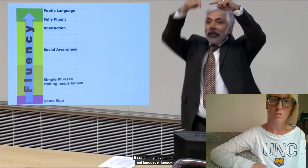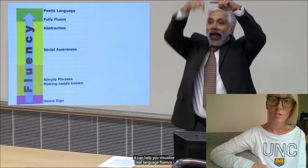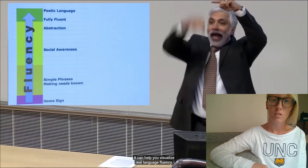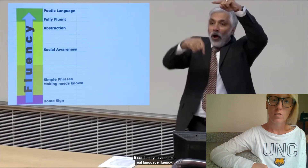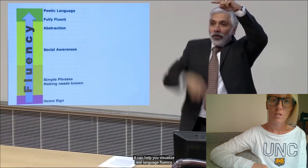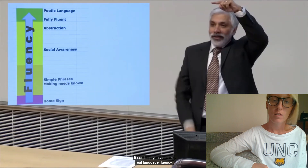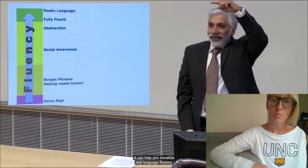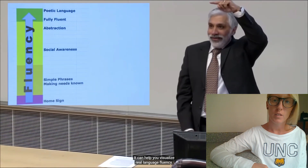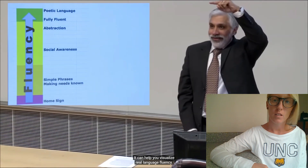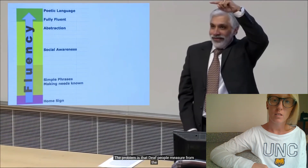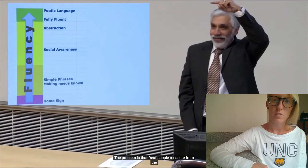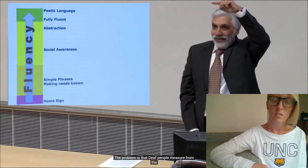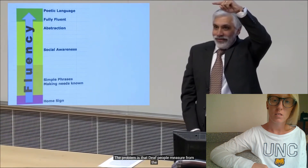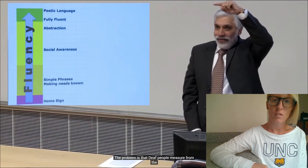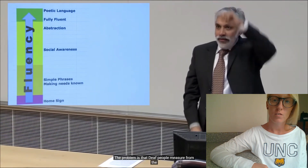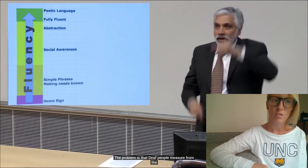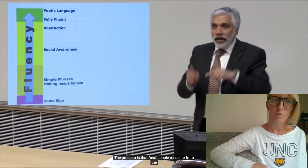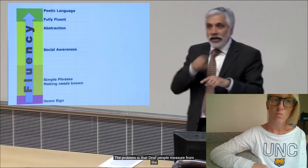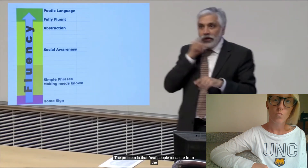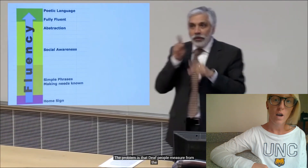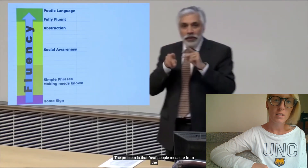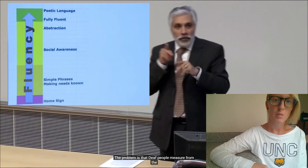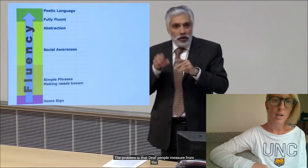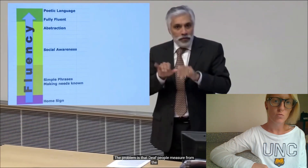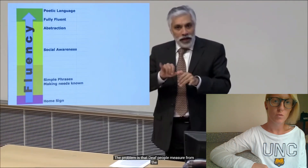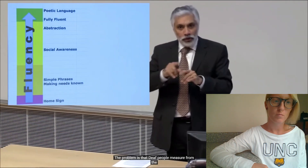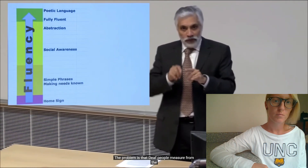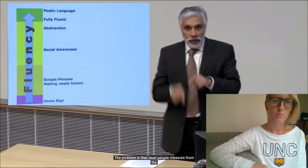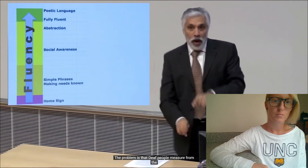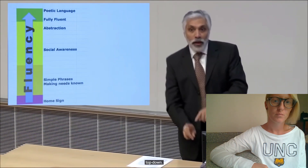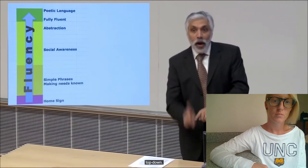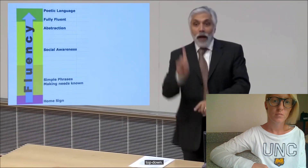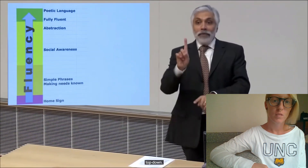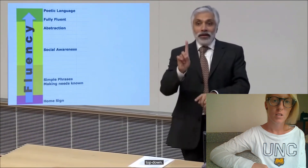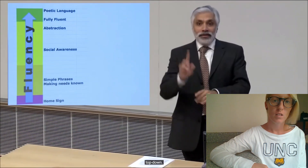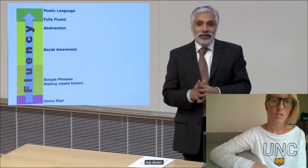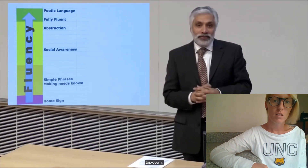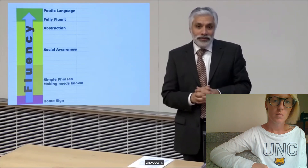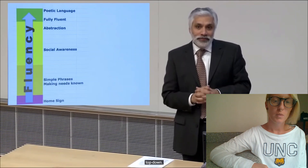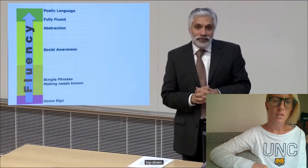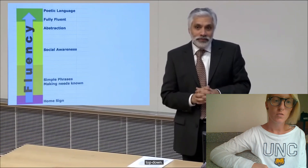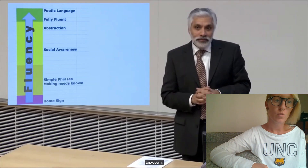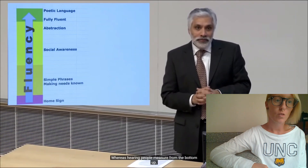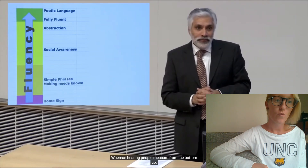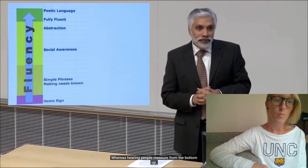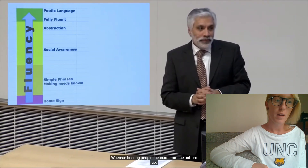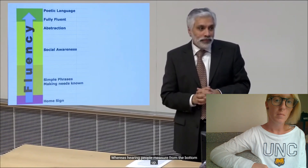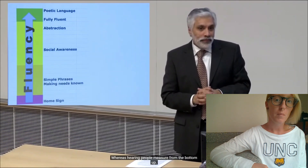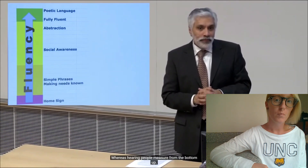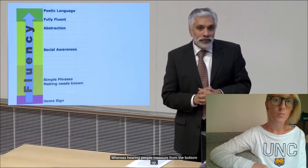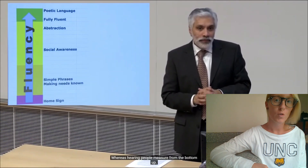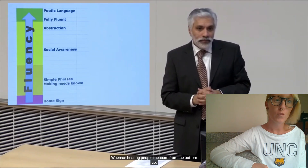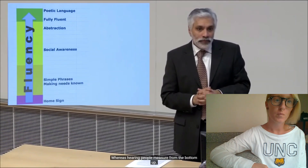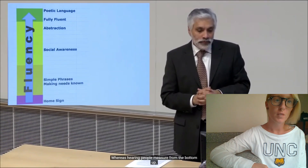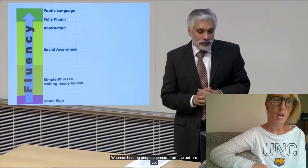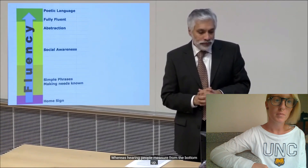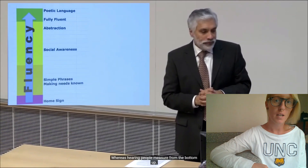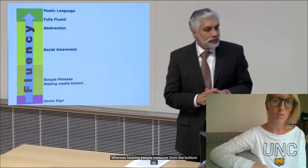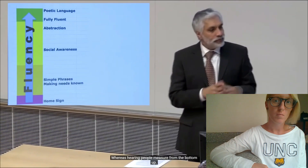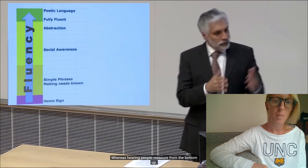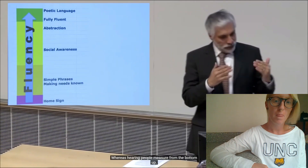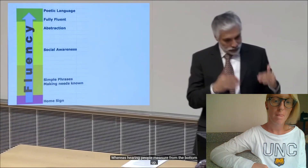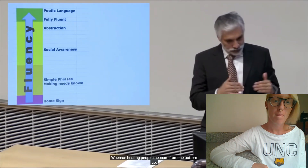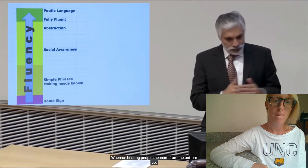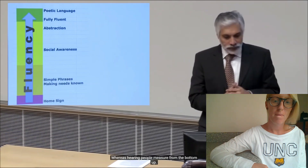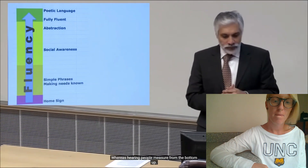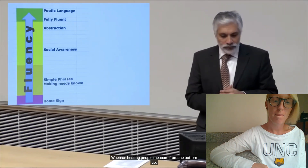occurs. The problem is that there's a wide deaf spectrum. people measure from the top down, Because you whereas go from hearing bottom people up measure from the or bottom up. top